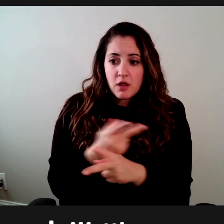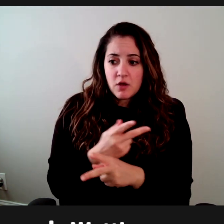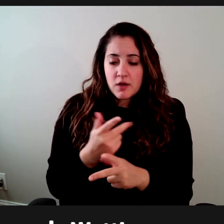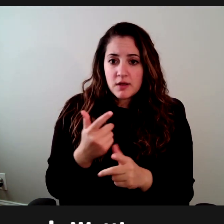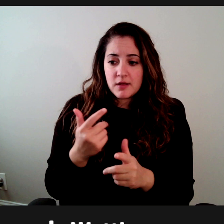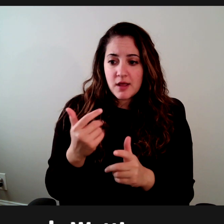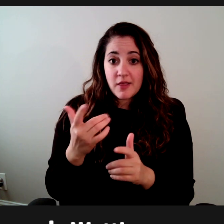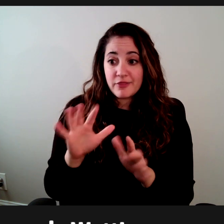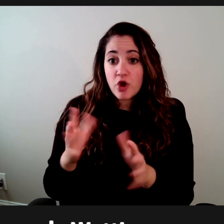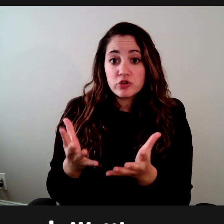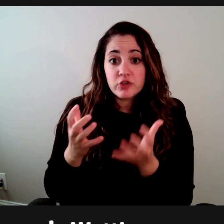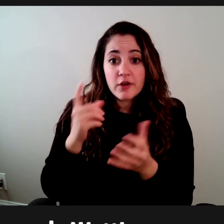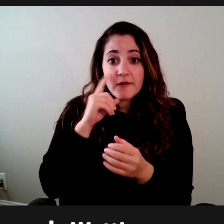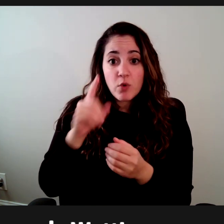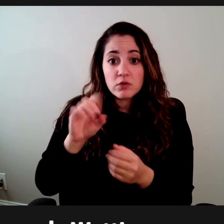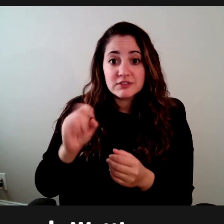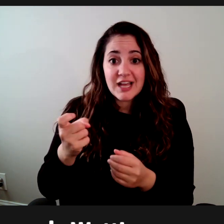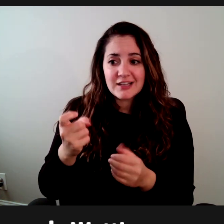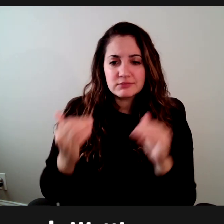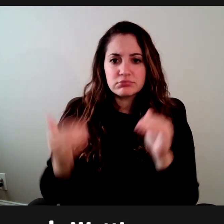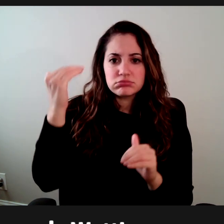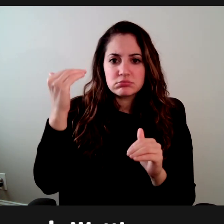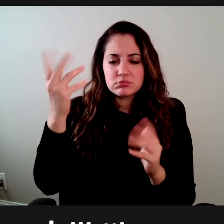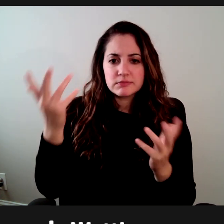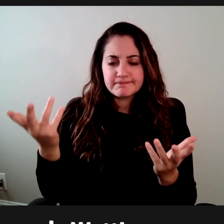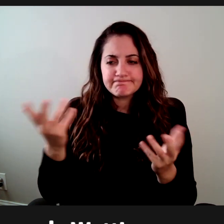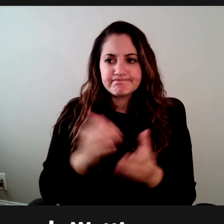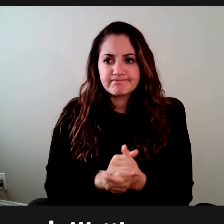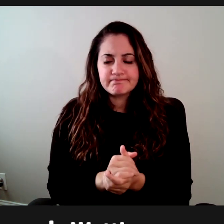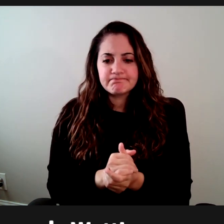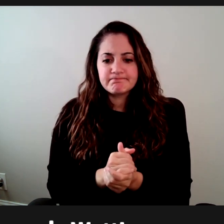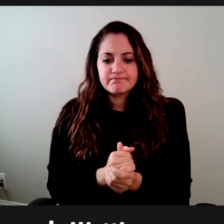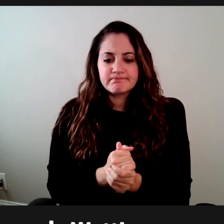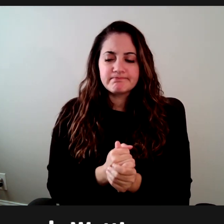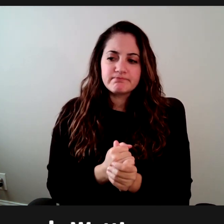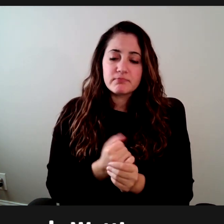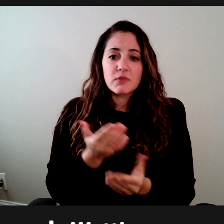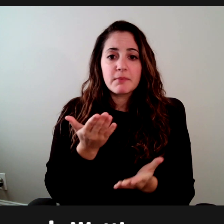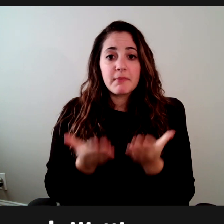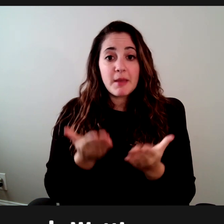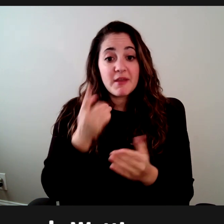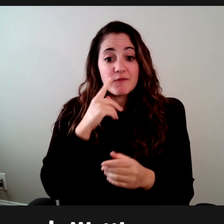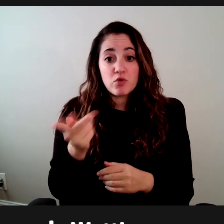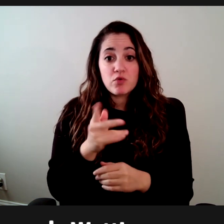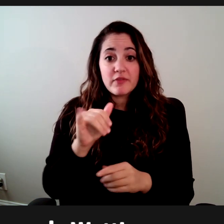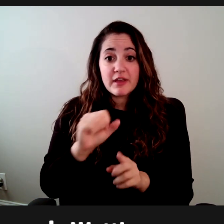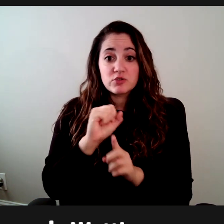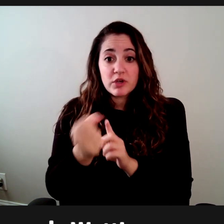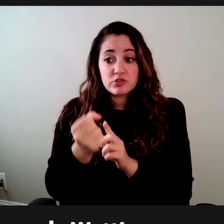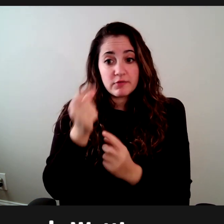partner forward, that there's mismatched desire. So maybe it would be, wise to,